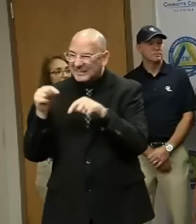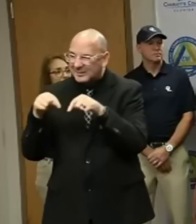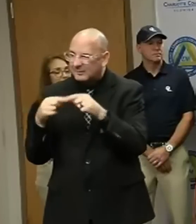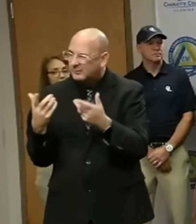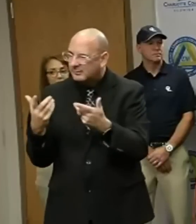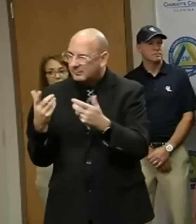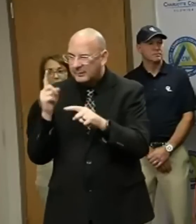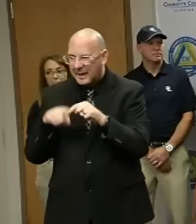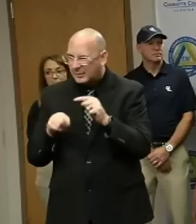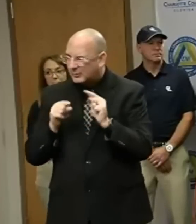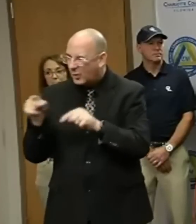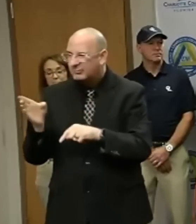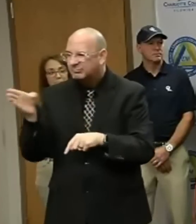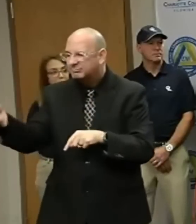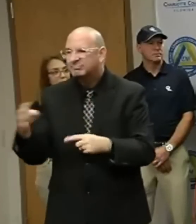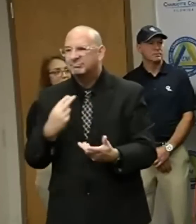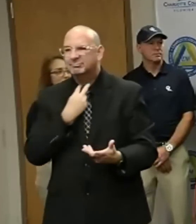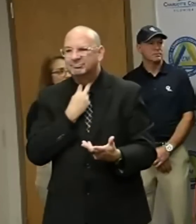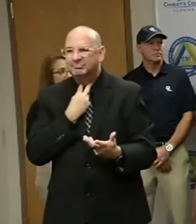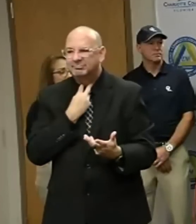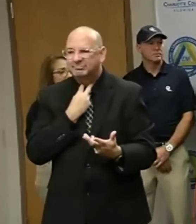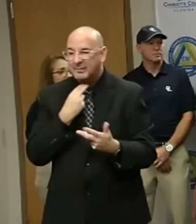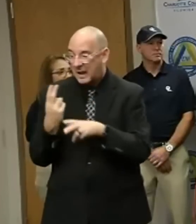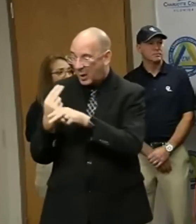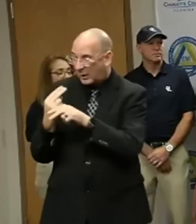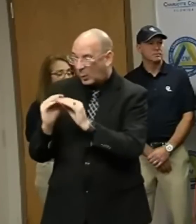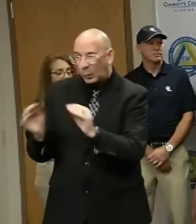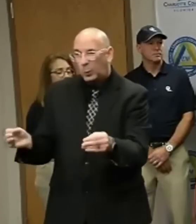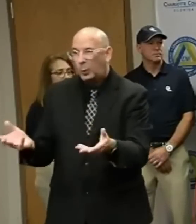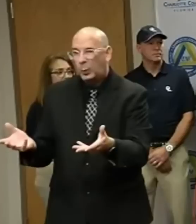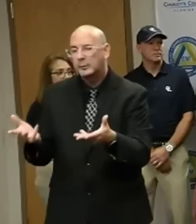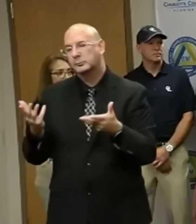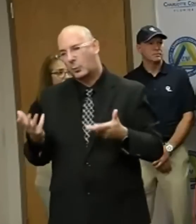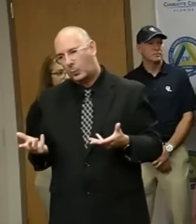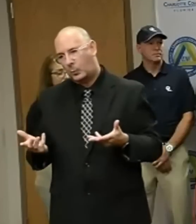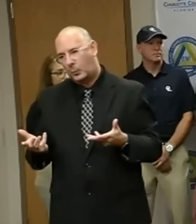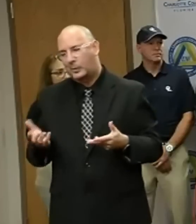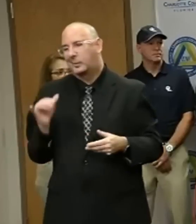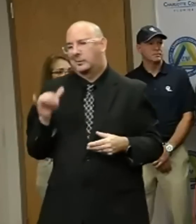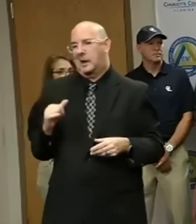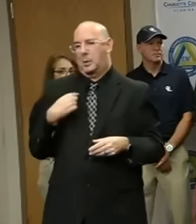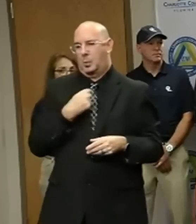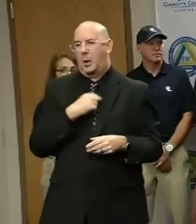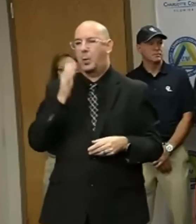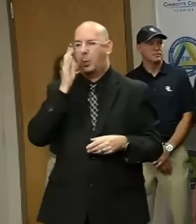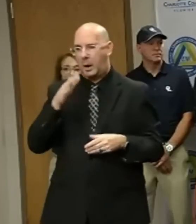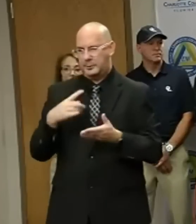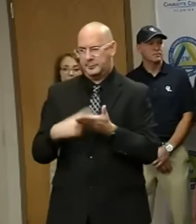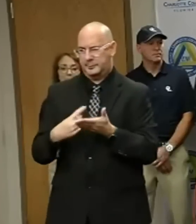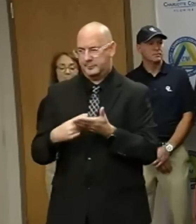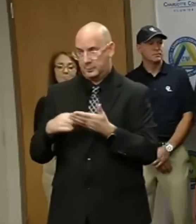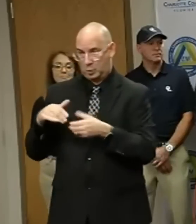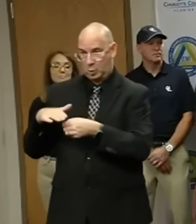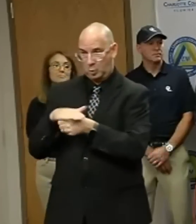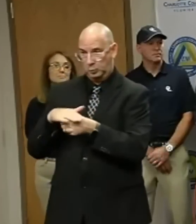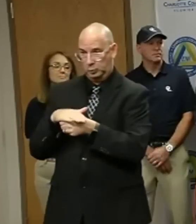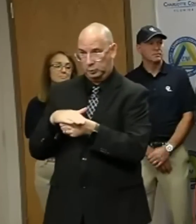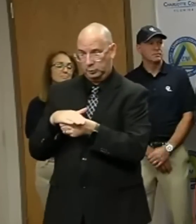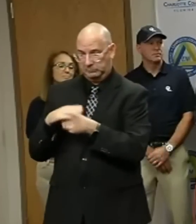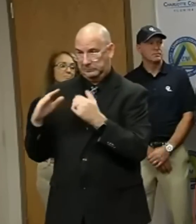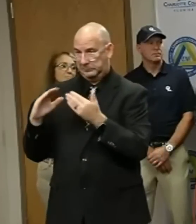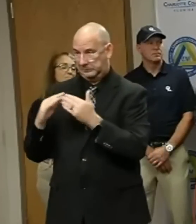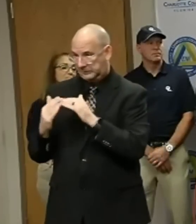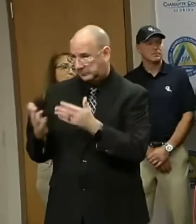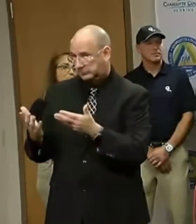until that is done. And so what's going to be the plan to do? And that's just going to be something we're going to consult with the local leaders at the city level and at the